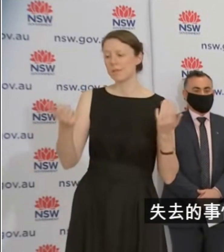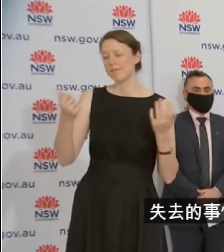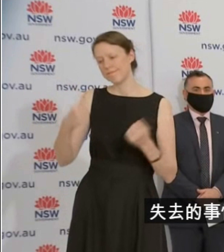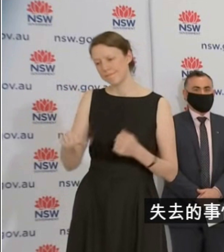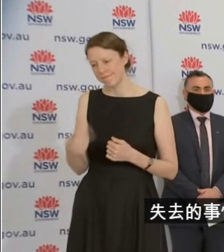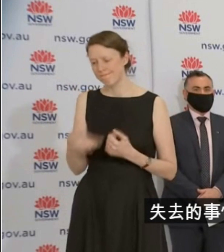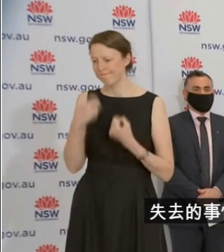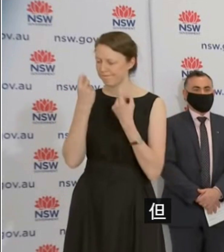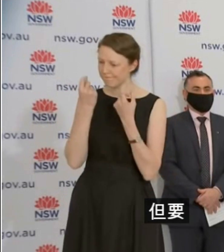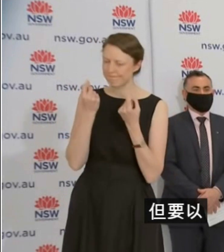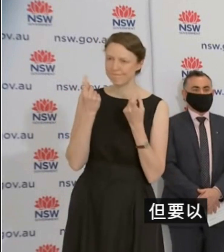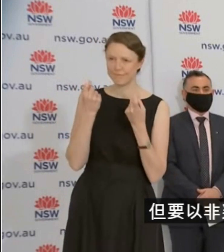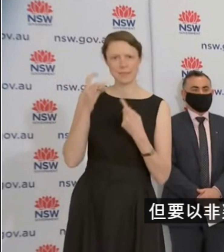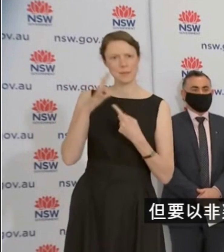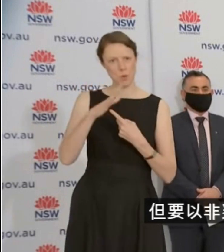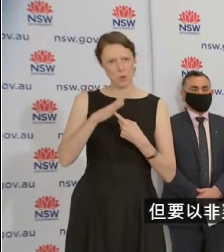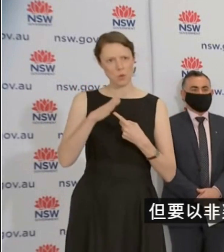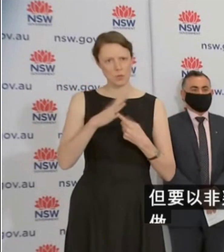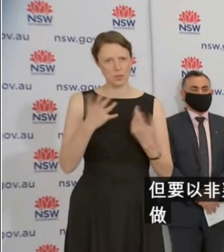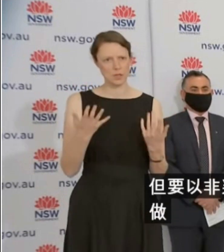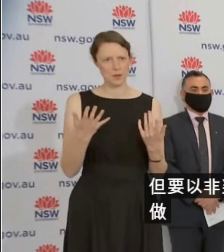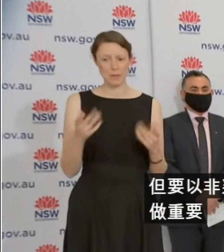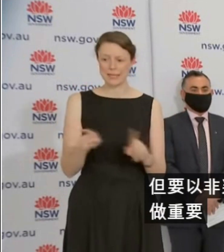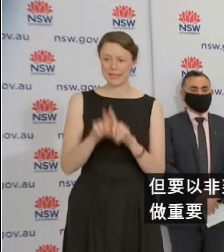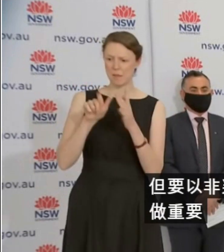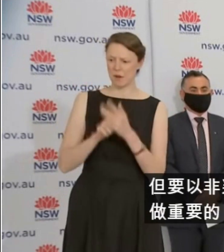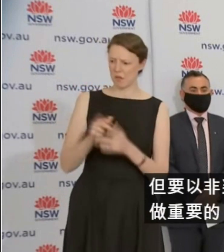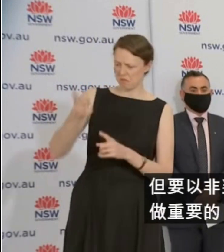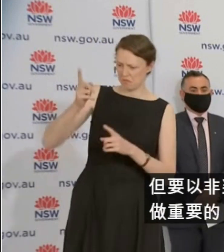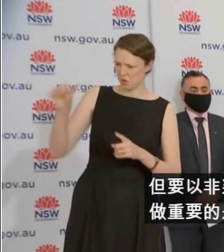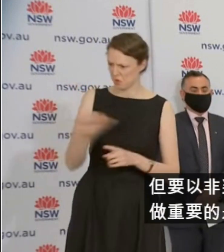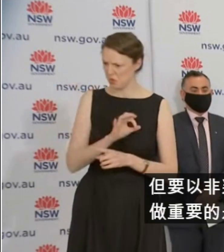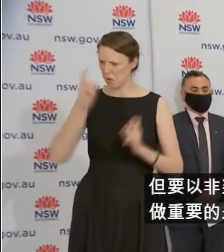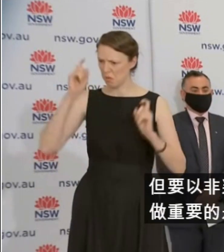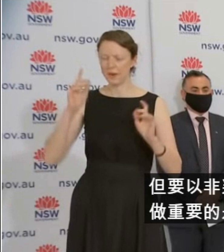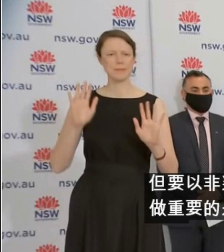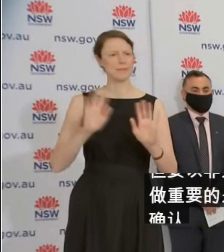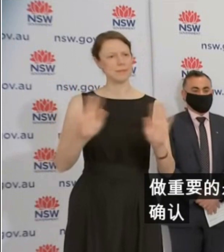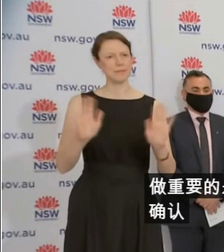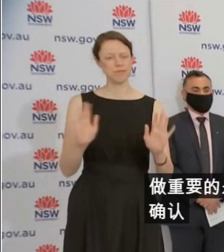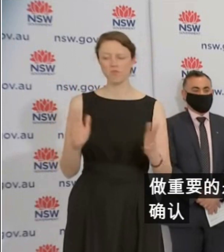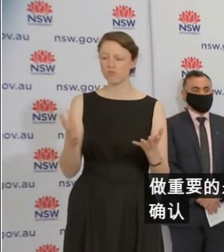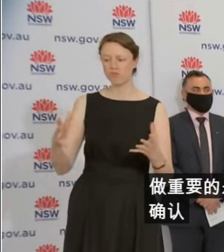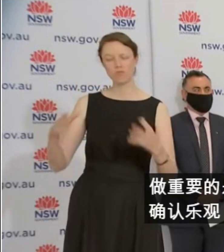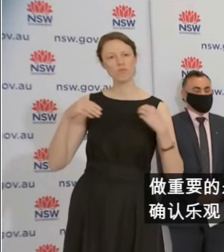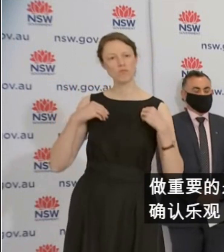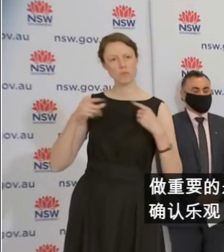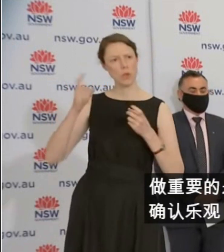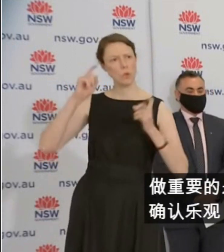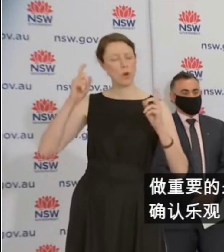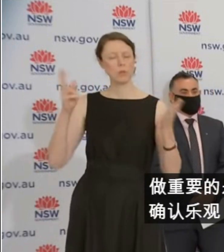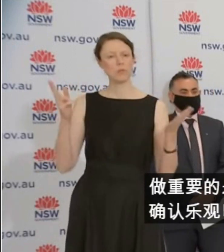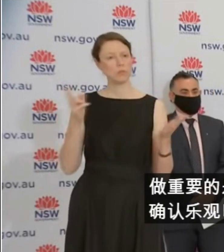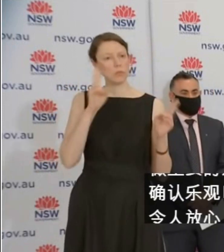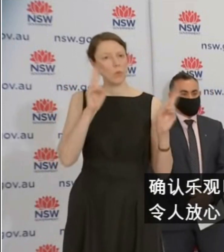restrictions, but to do so in a way which is non-judgmental. It's important to be validating, to be